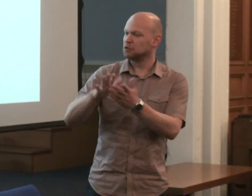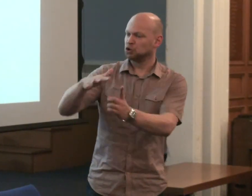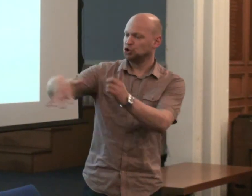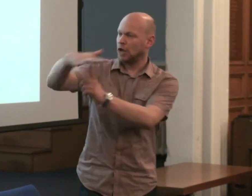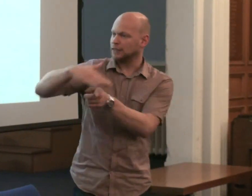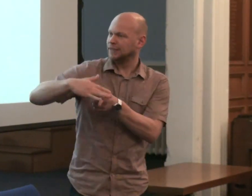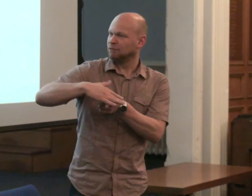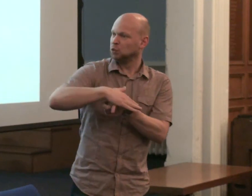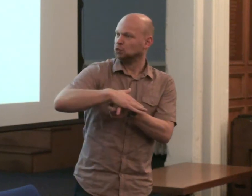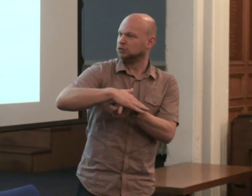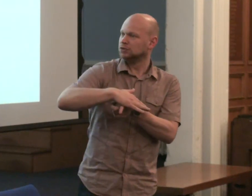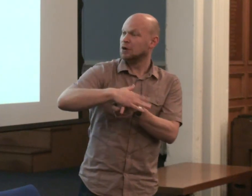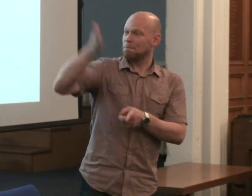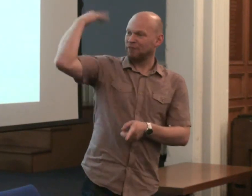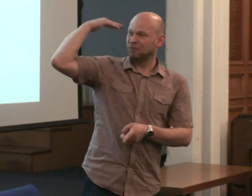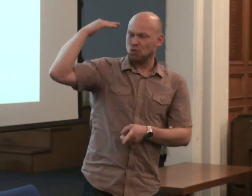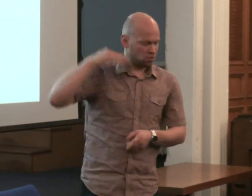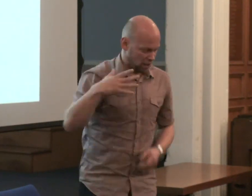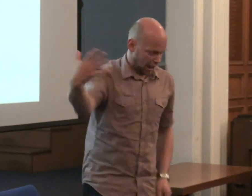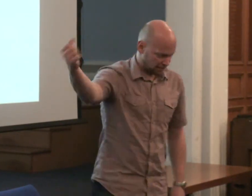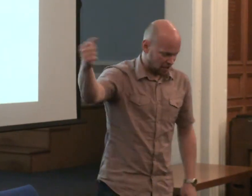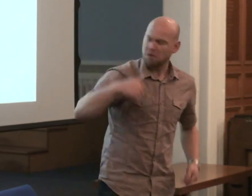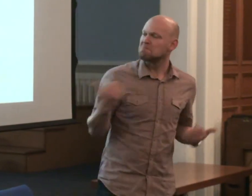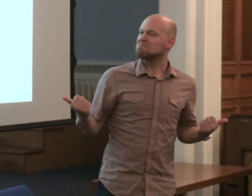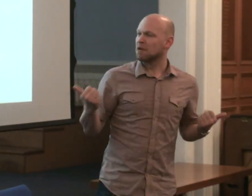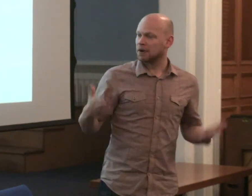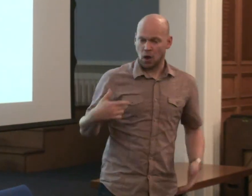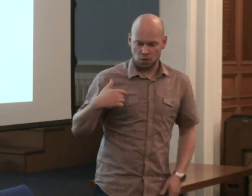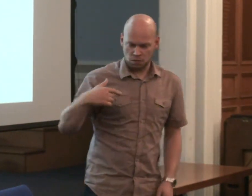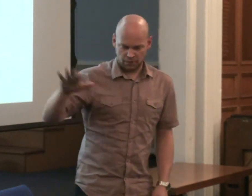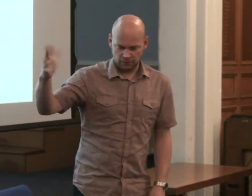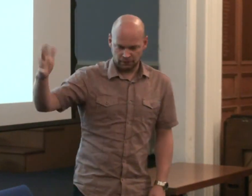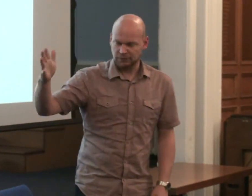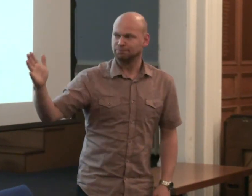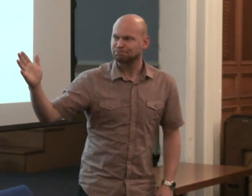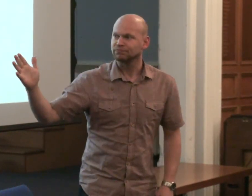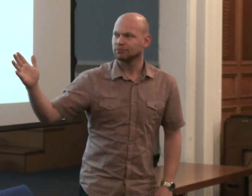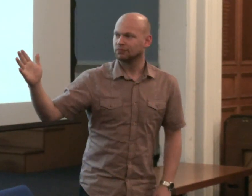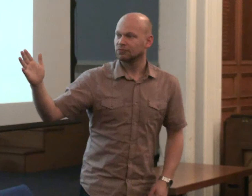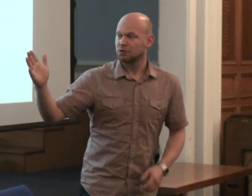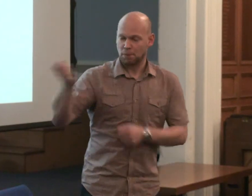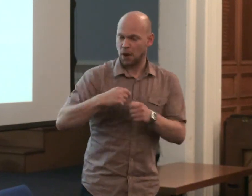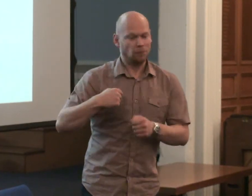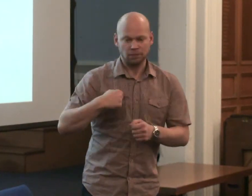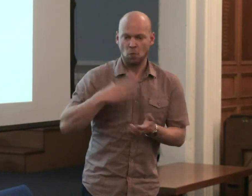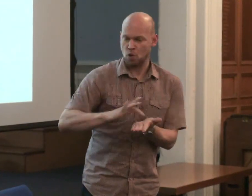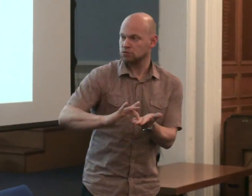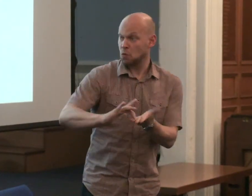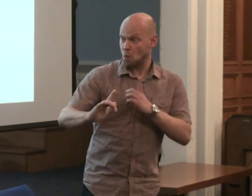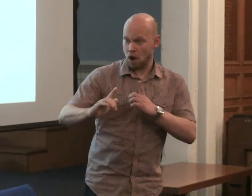where society is influencing deaf parents, you know, and I think that now that that's having more of an impact, before people were able